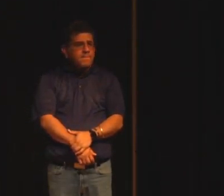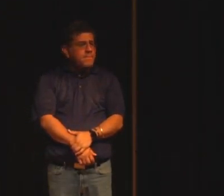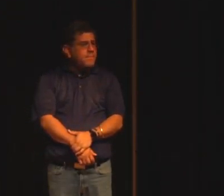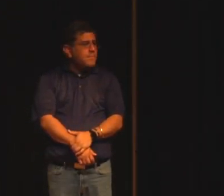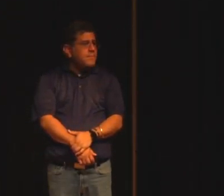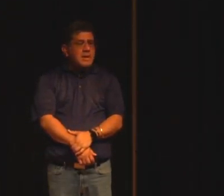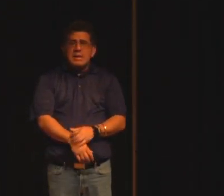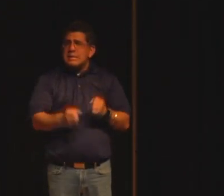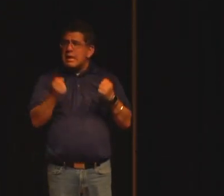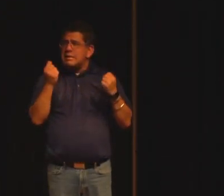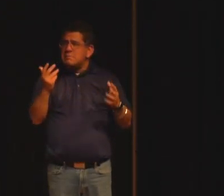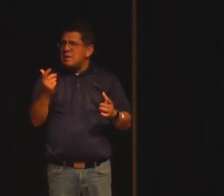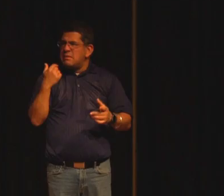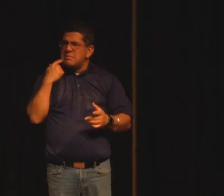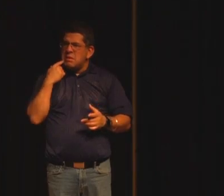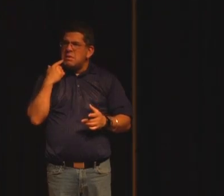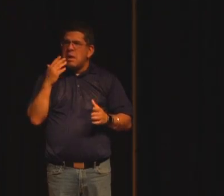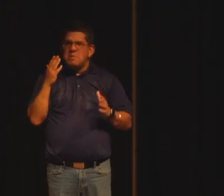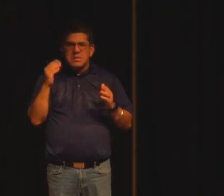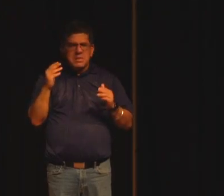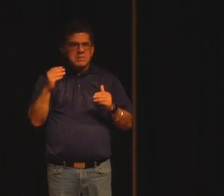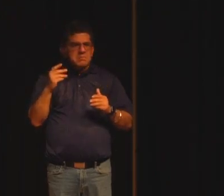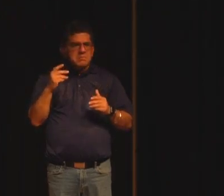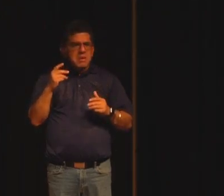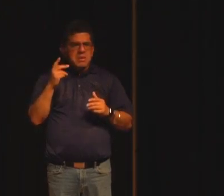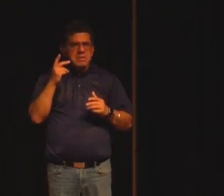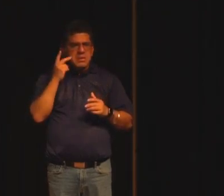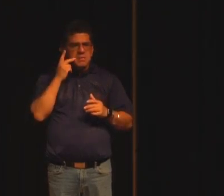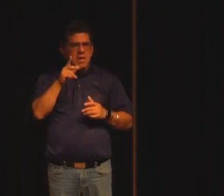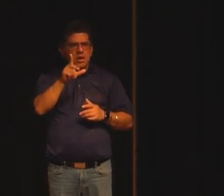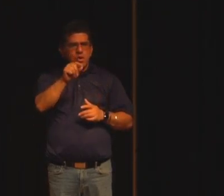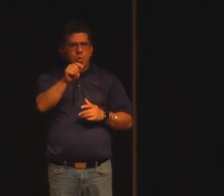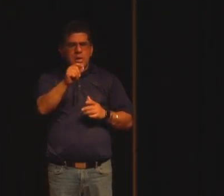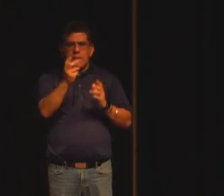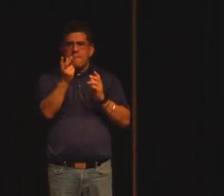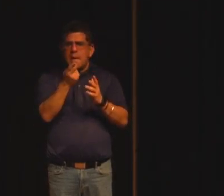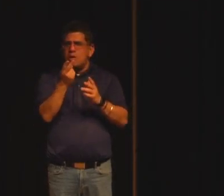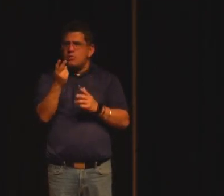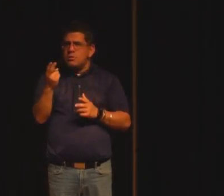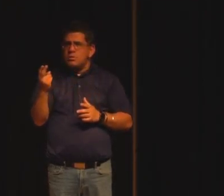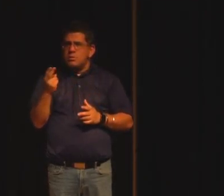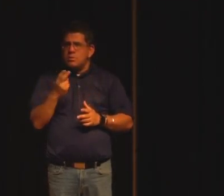Not as many as I might expect. I was expecting probably about 20 pairs. That's all right.